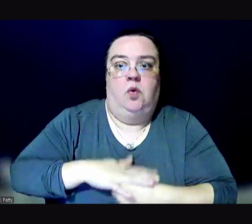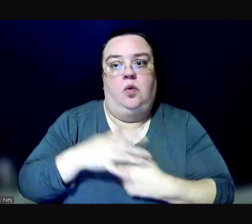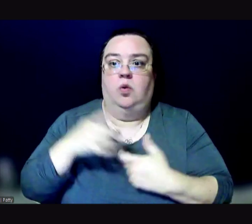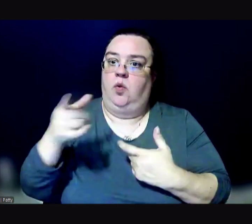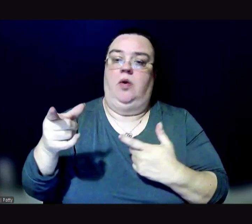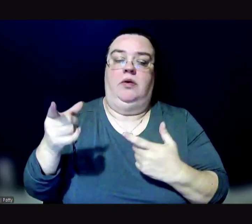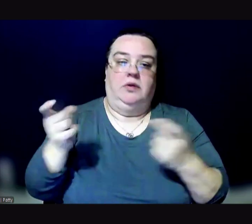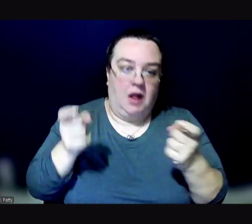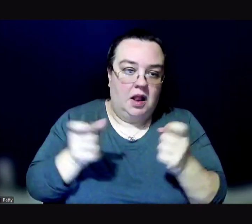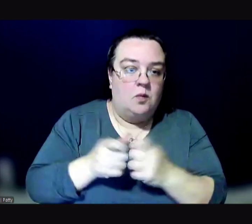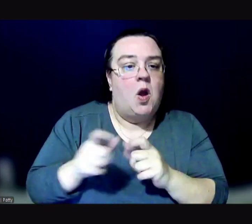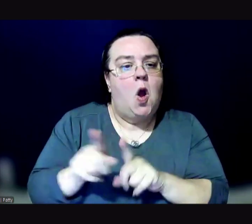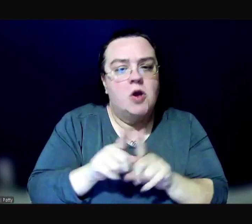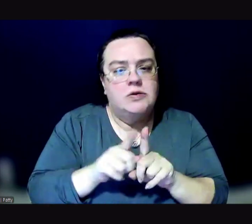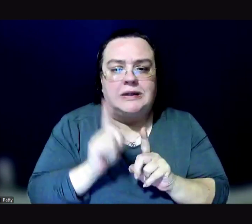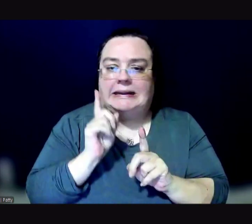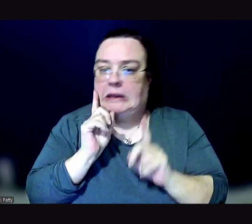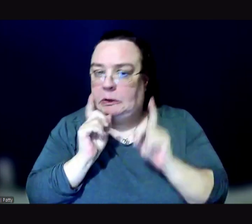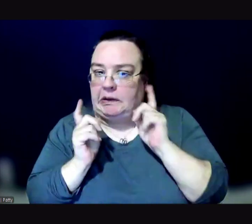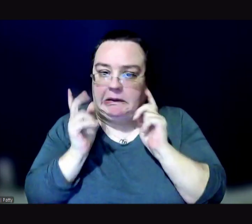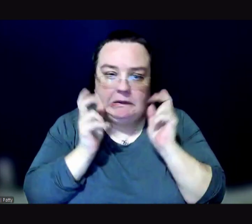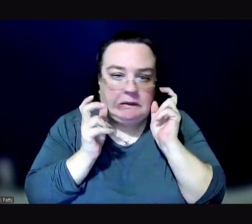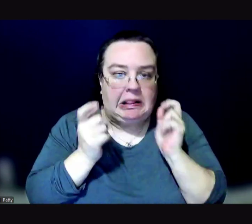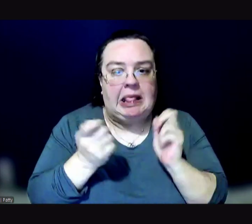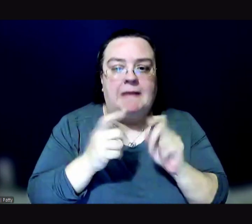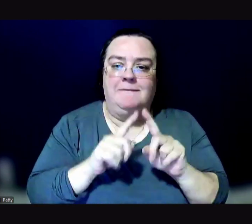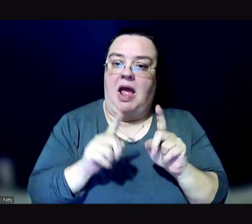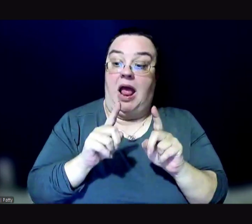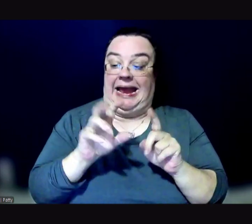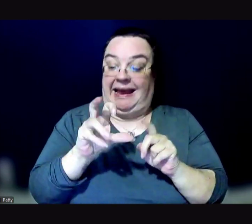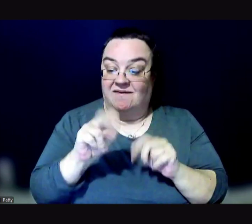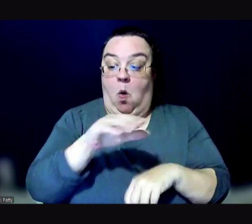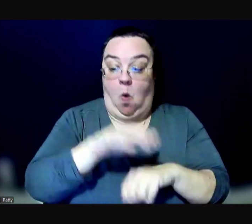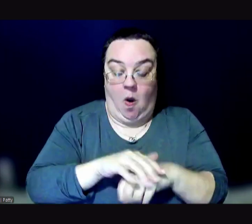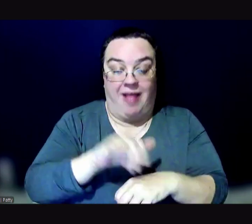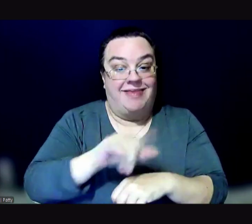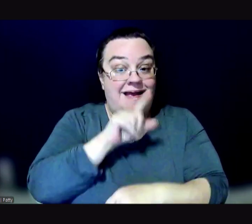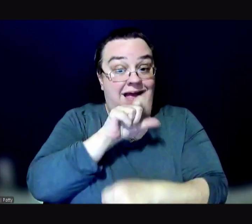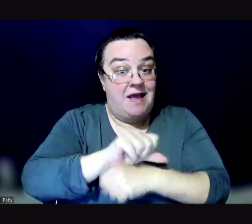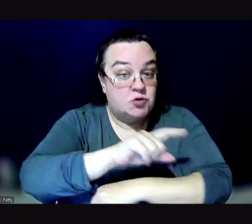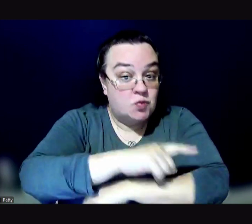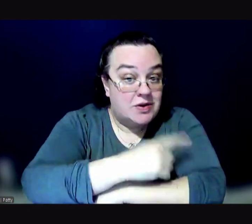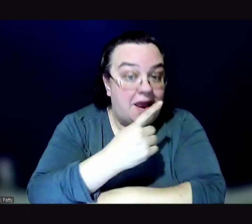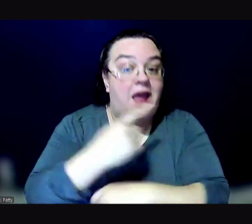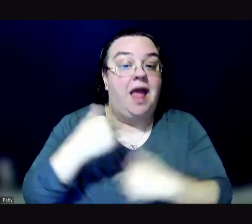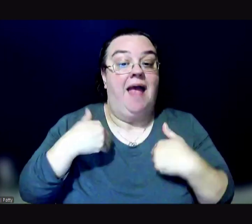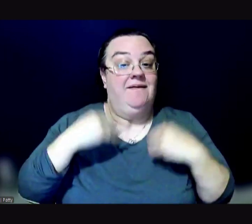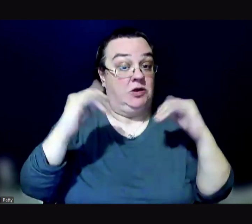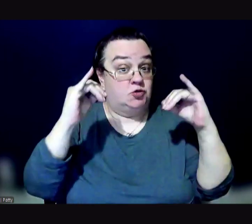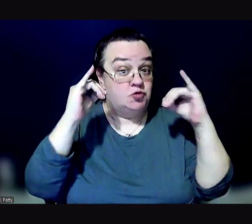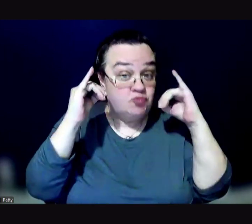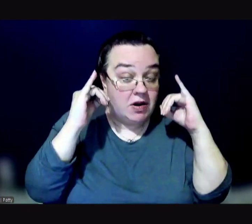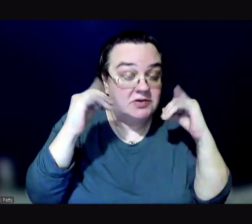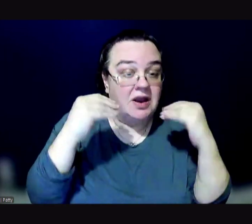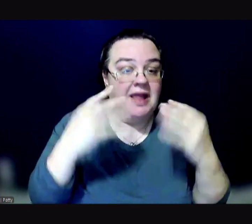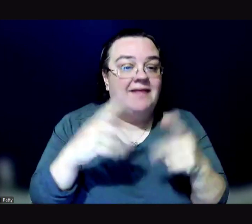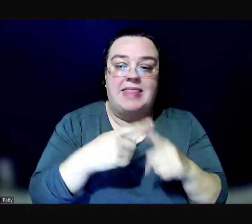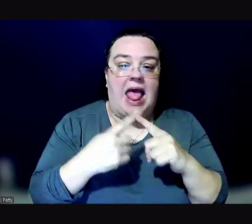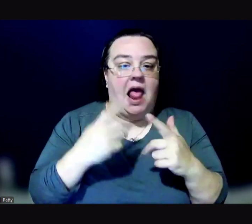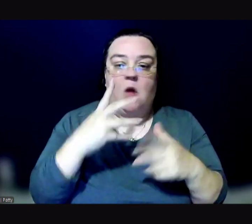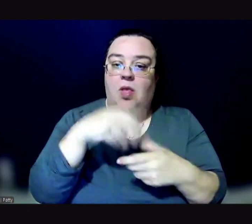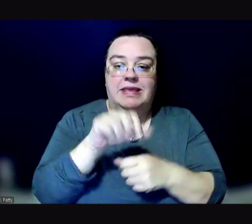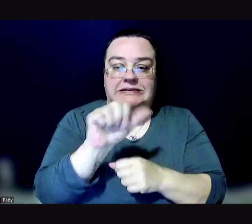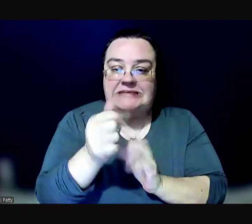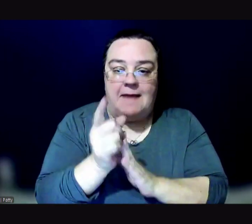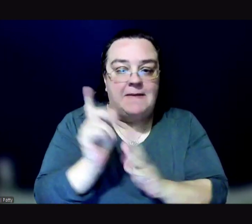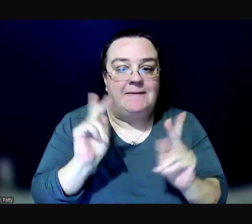Also hearing little bits here and there, but even on the day of, having instruction given and then within 10 minutes people just ignoring the instruction that